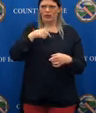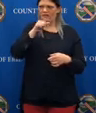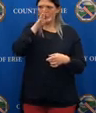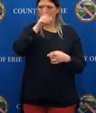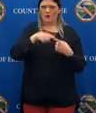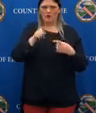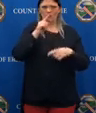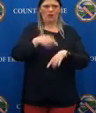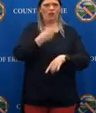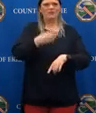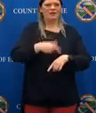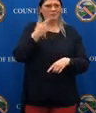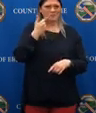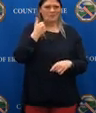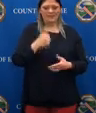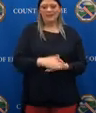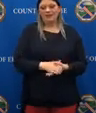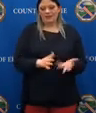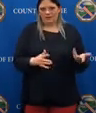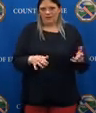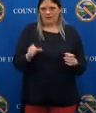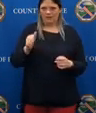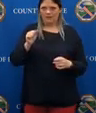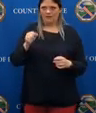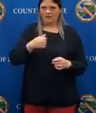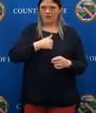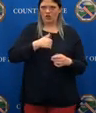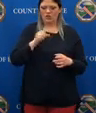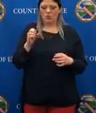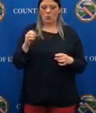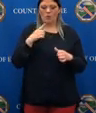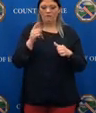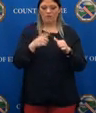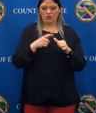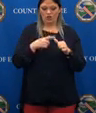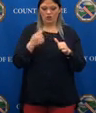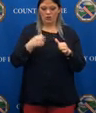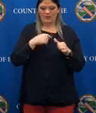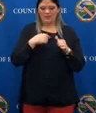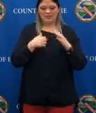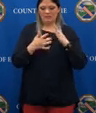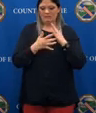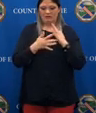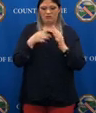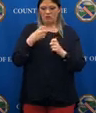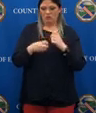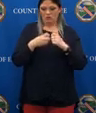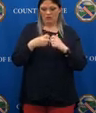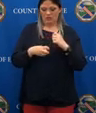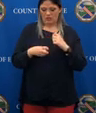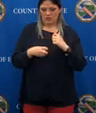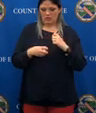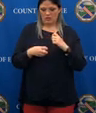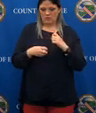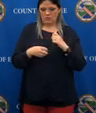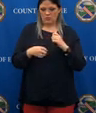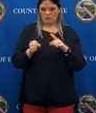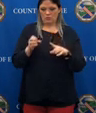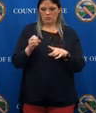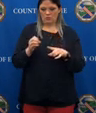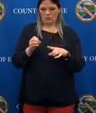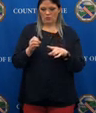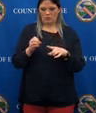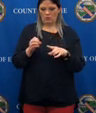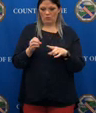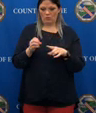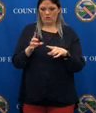long time. Yes. All right. First off, we had a few technical issues. Can I ask you to begin with, did